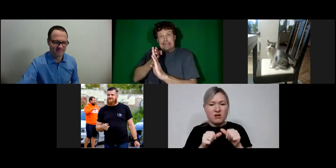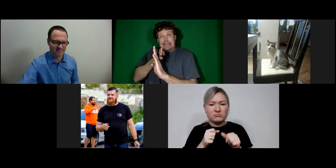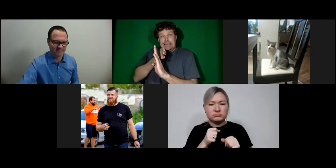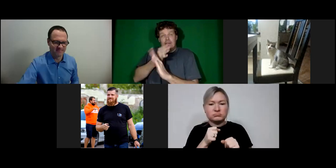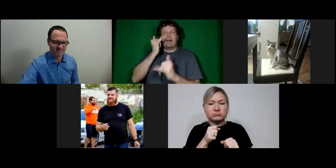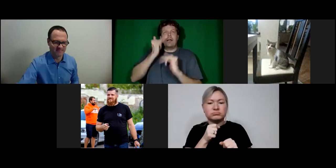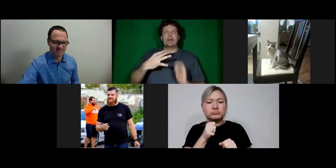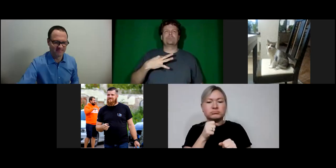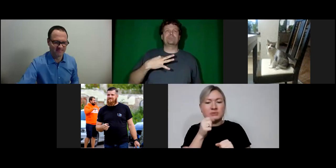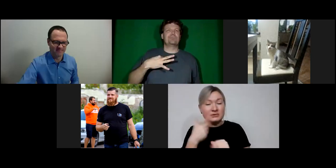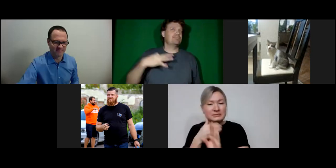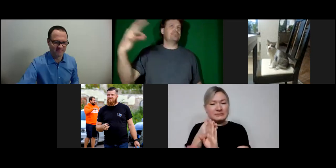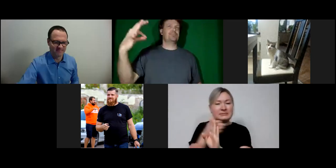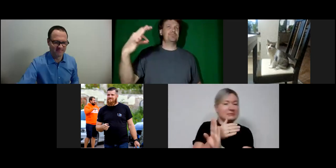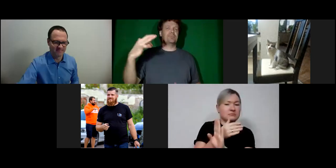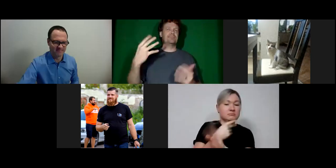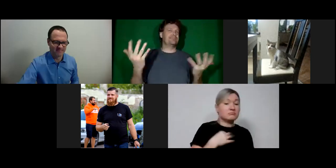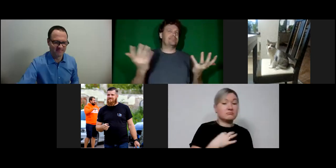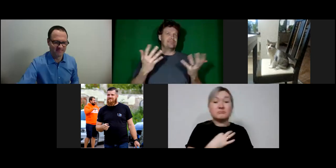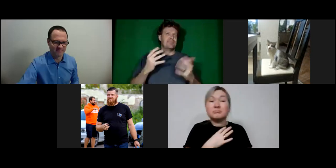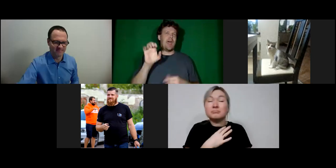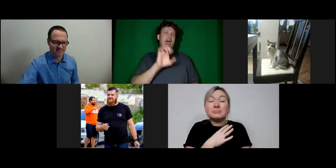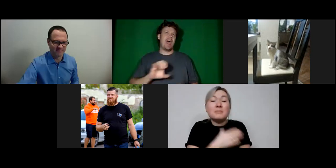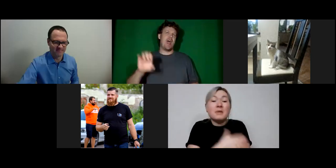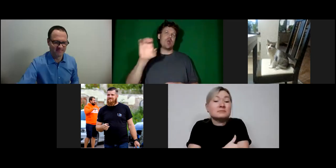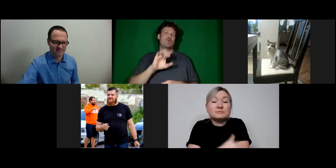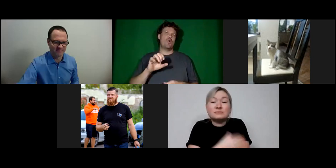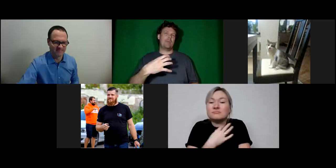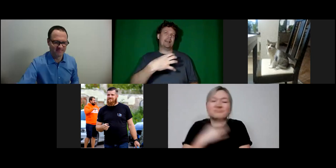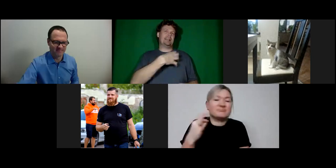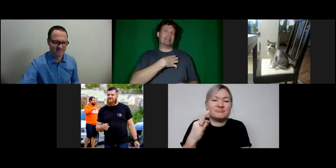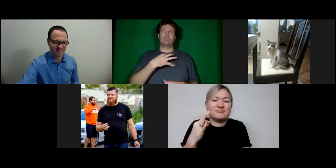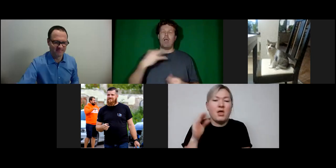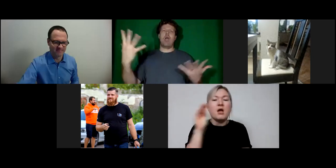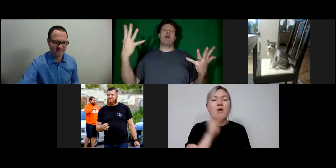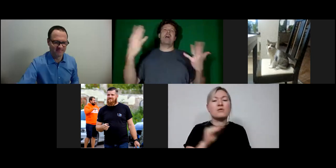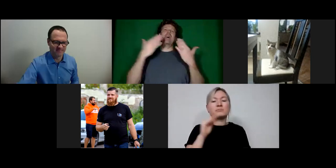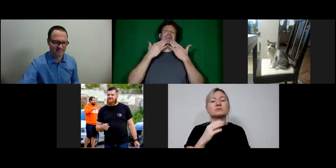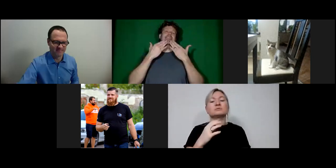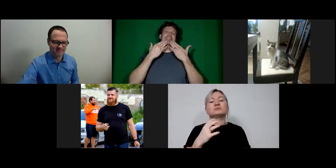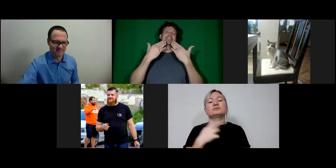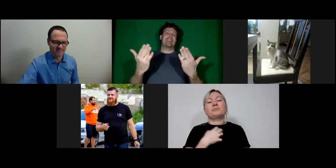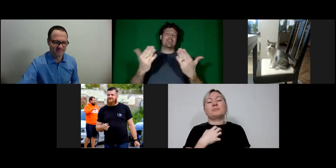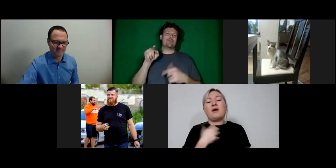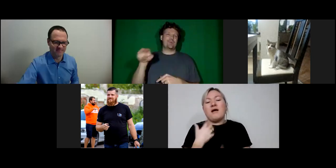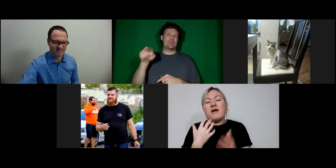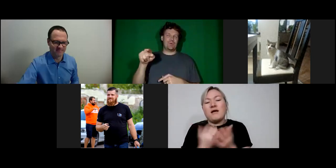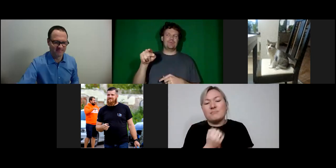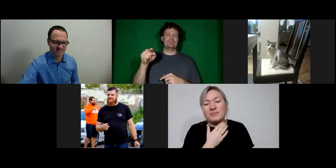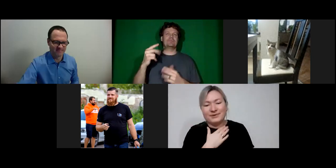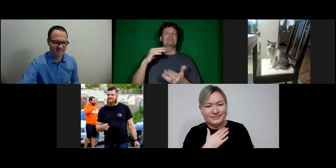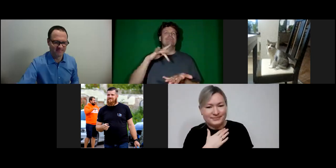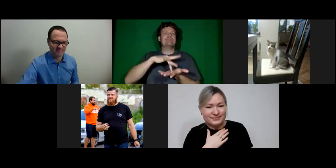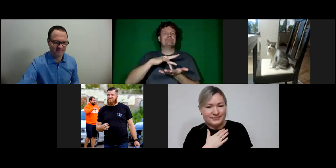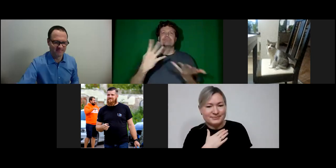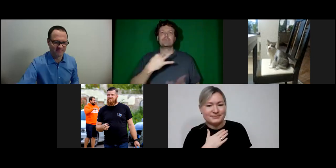also getting older, and it was my last chance to be able to be selected. And I was selected for the European team, and I was